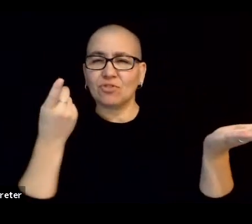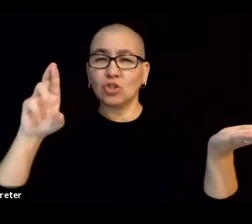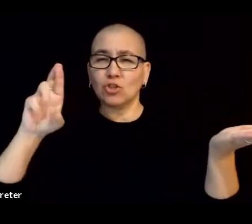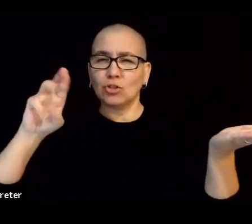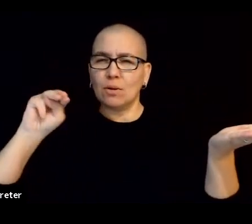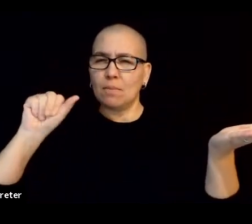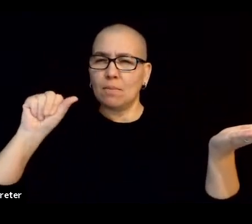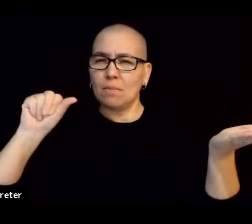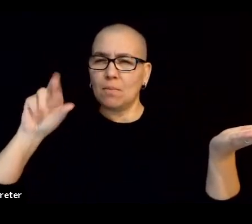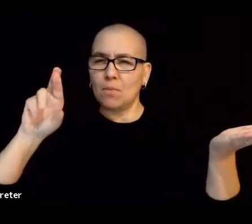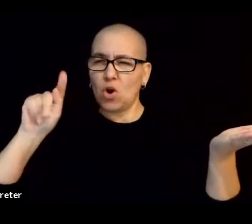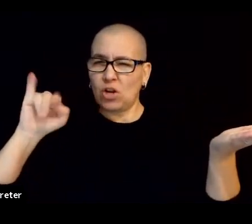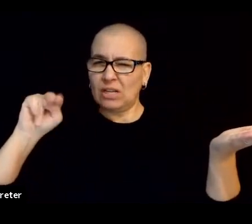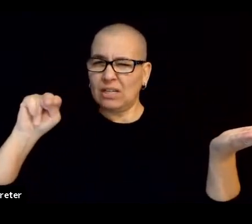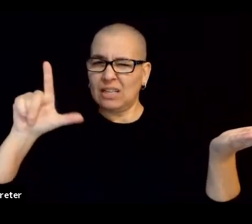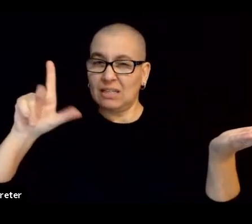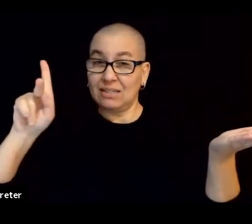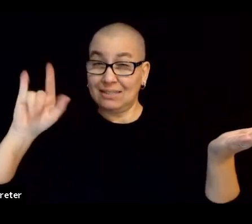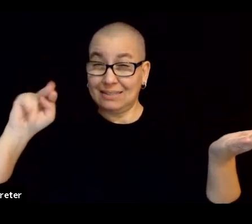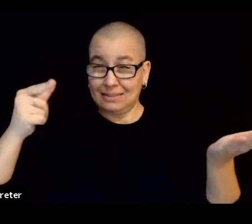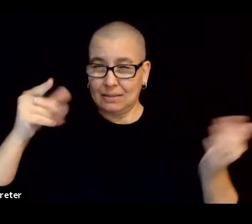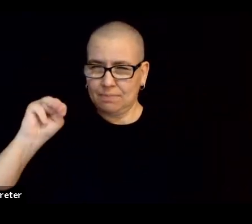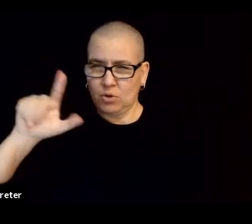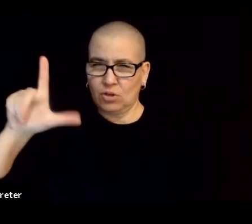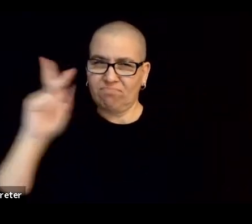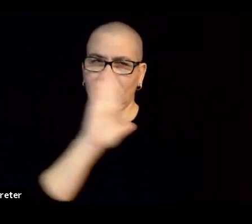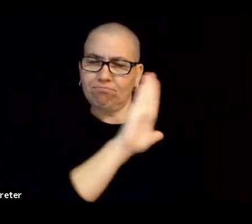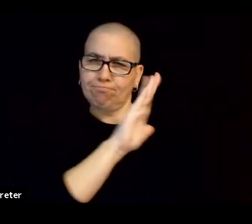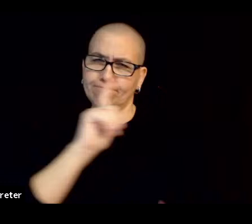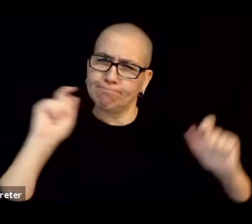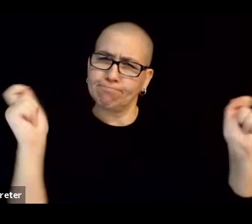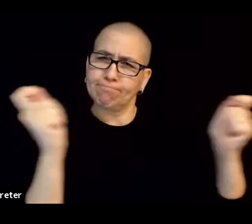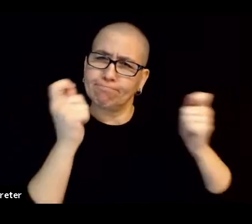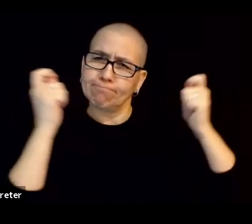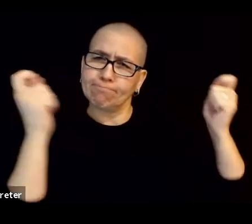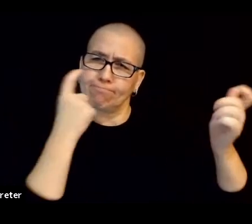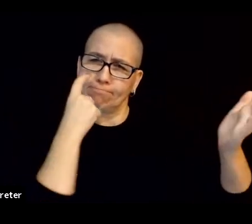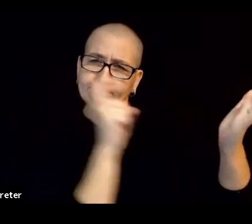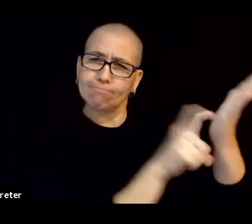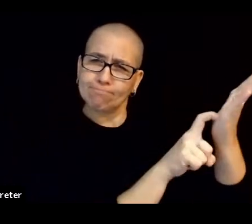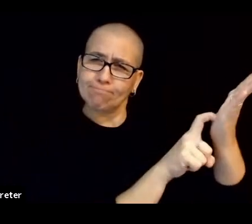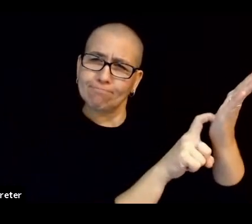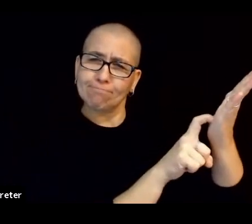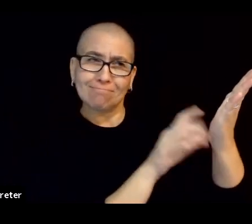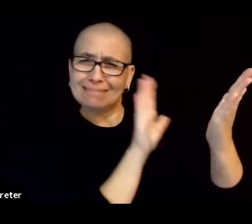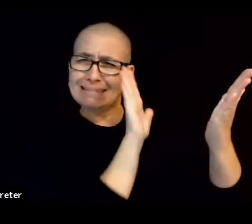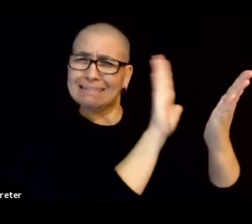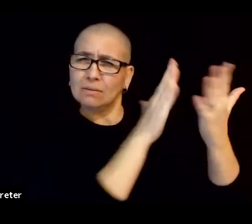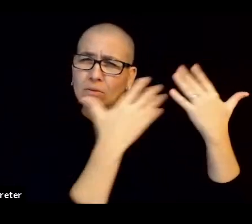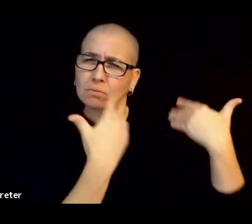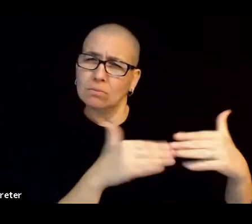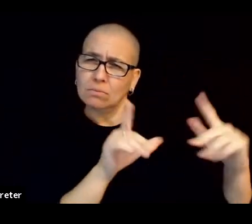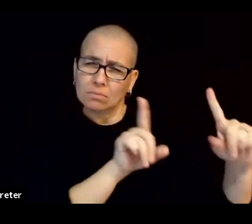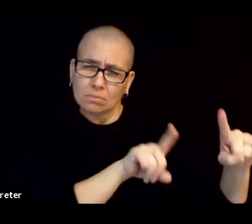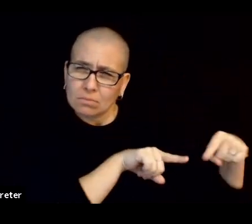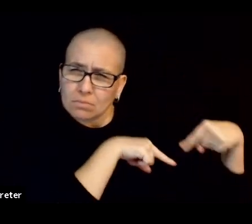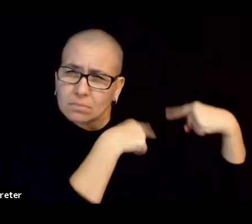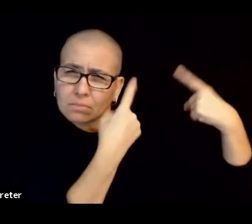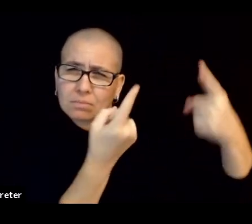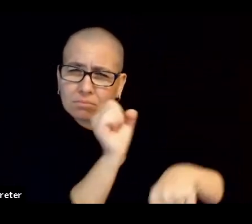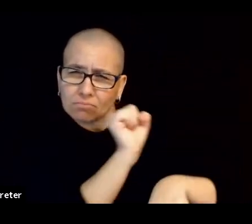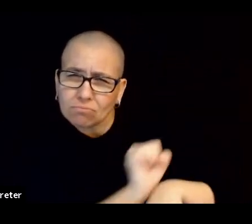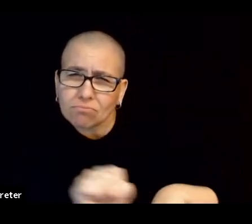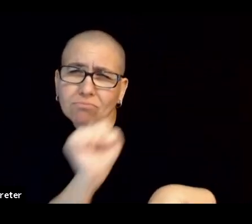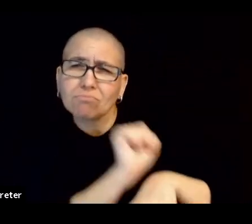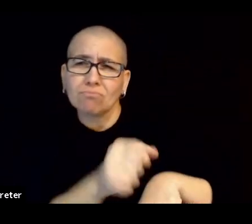birthday to honor the man who inspired generations of Americans to build what he called his beloved community. Dr. King's vision